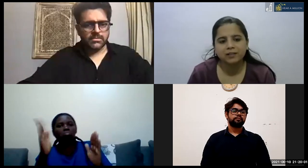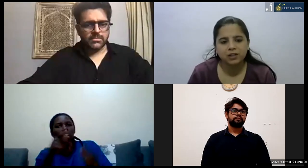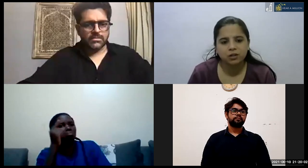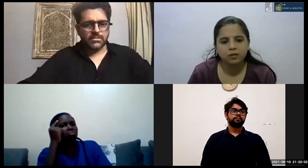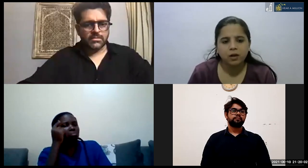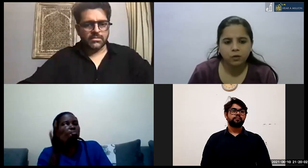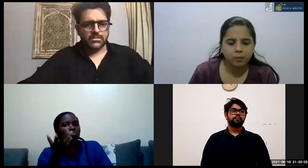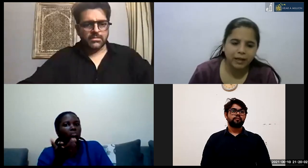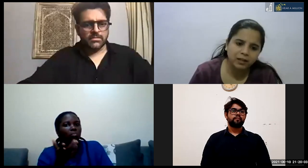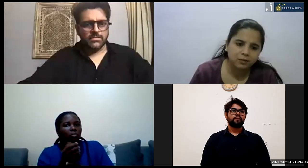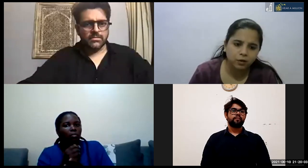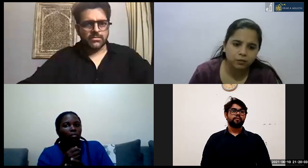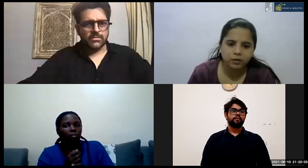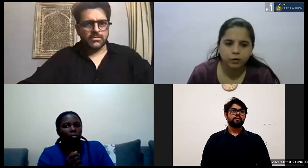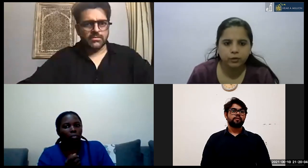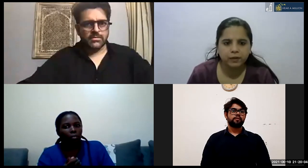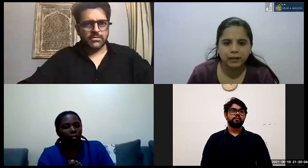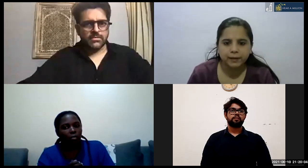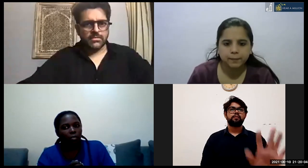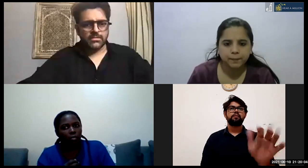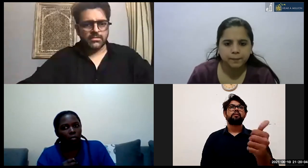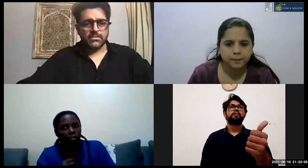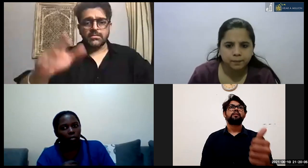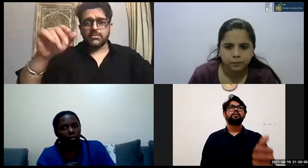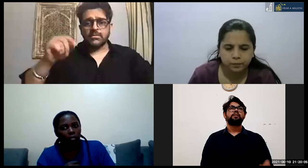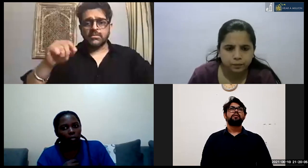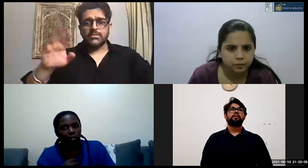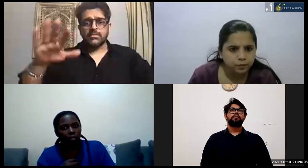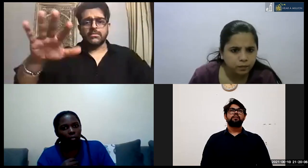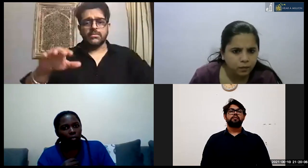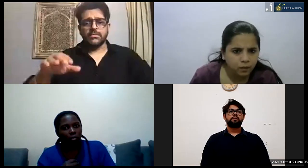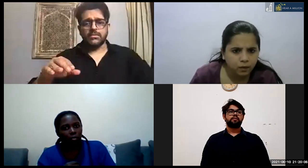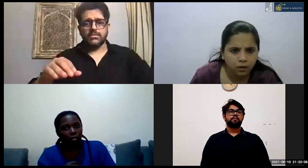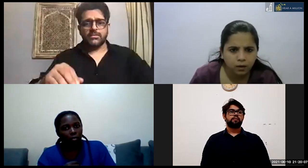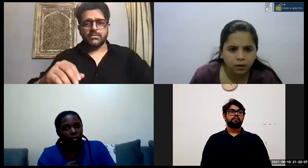an online session from 8 years onward. What do you feel like?